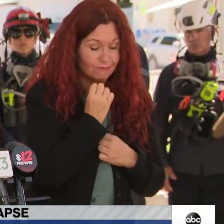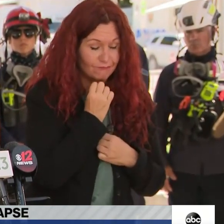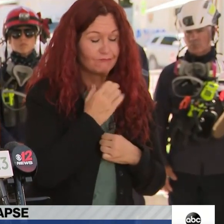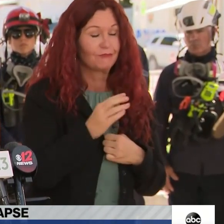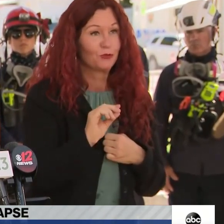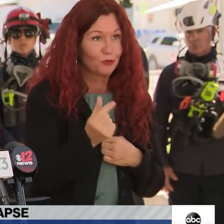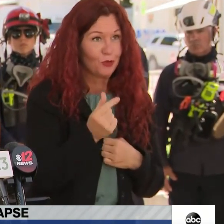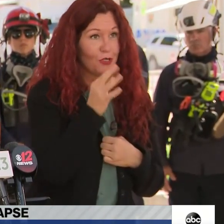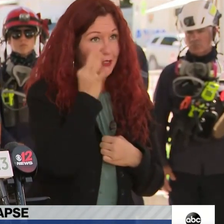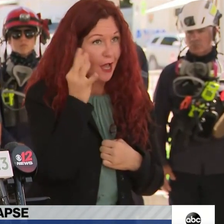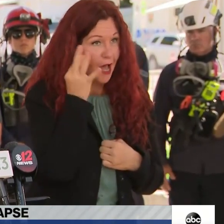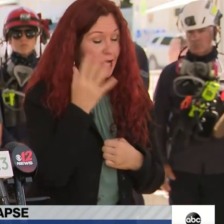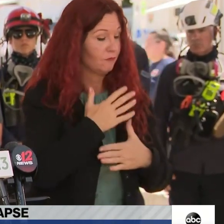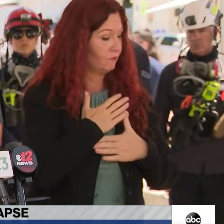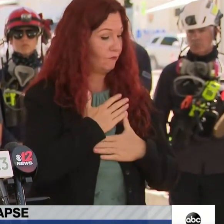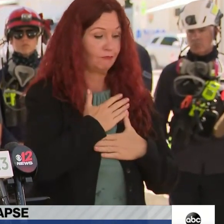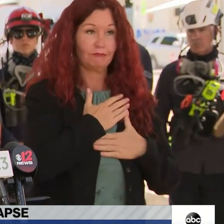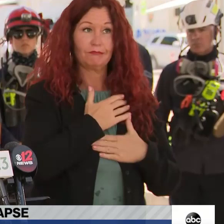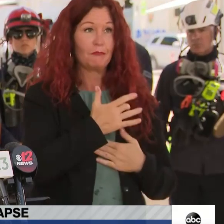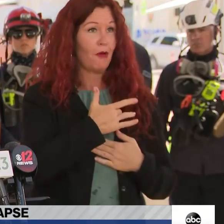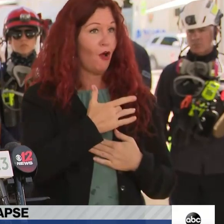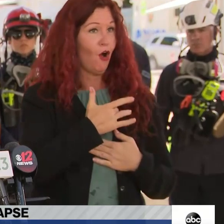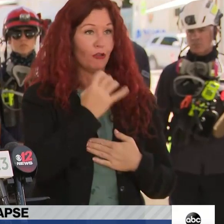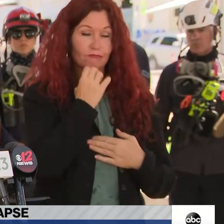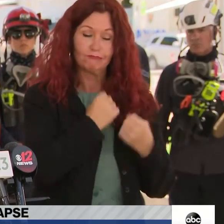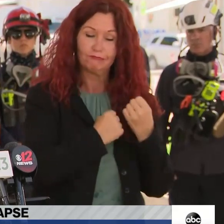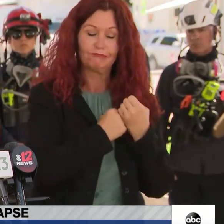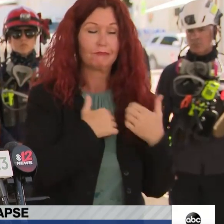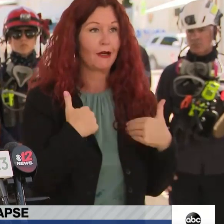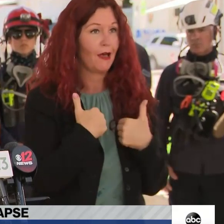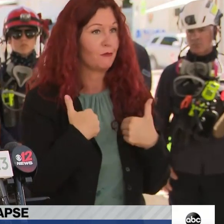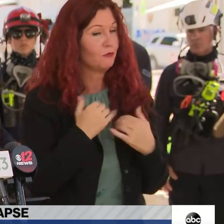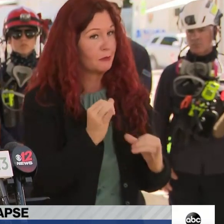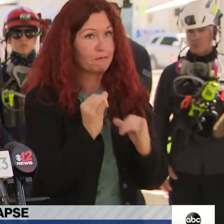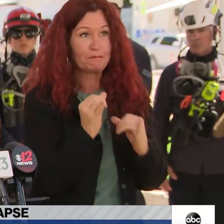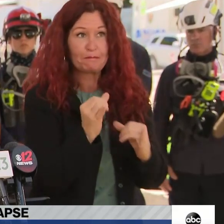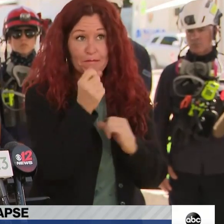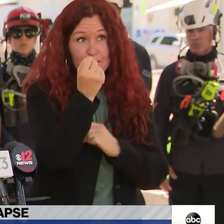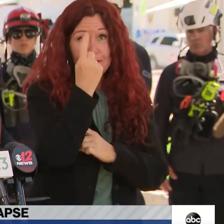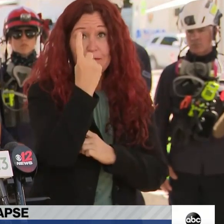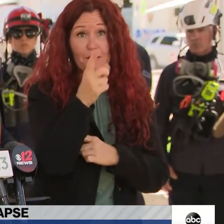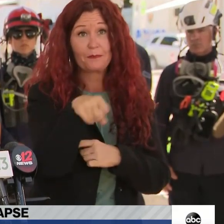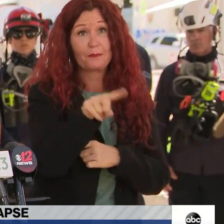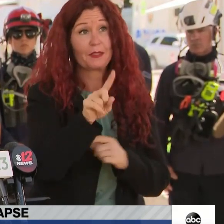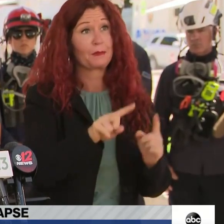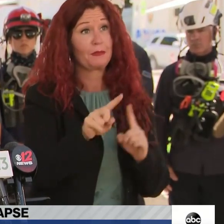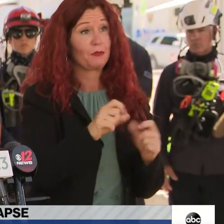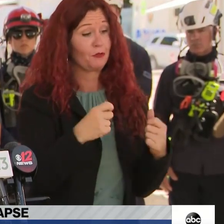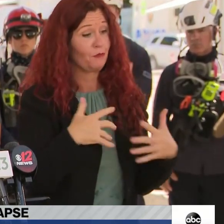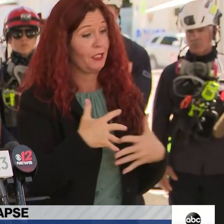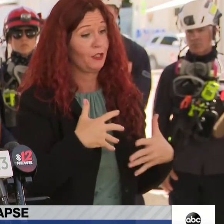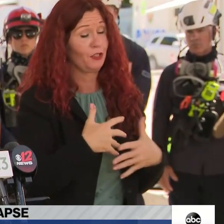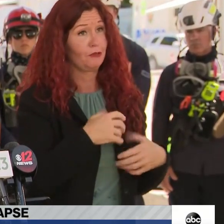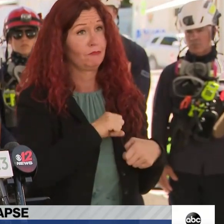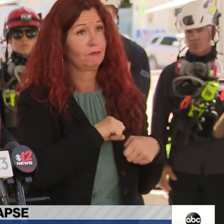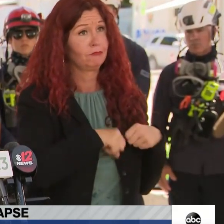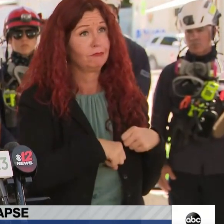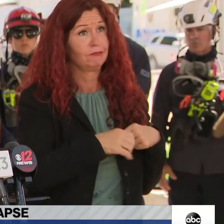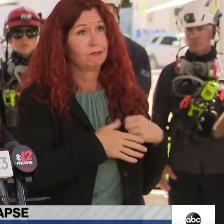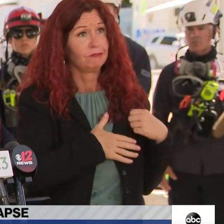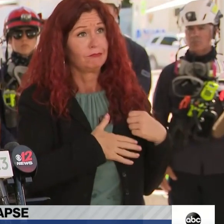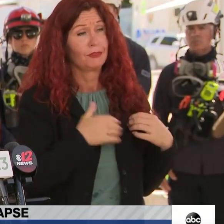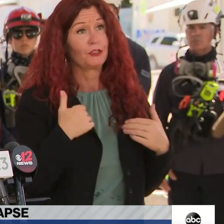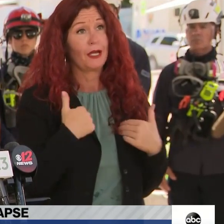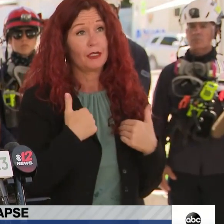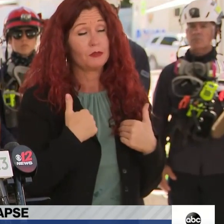owner myself, and my heart goes out to those who fear for their animals, and I just want you to know that